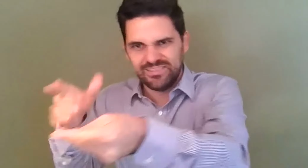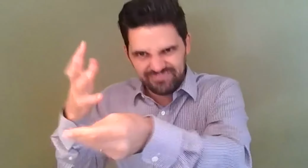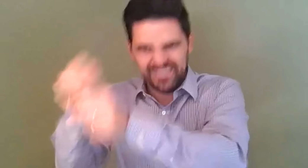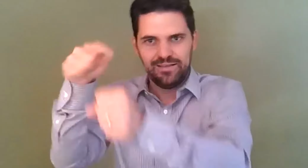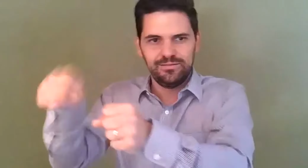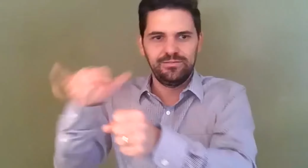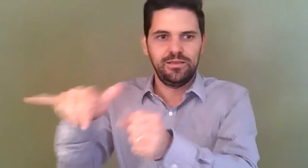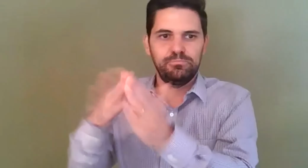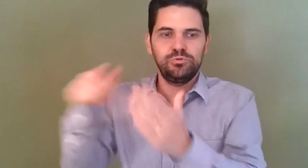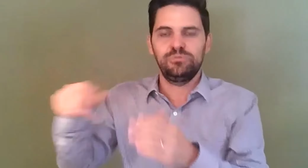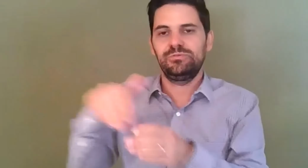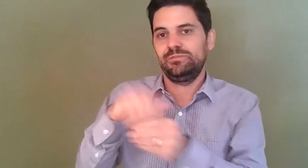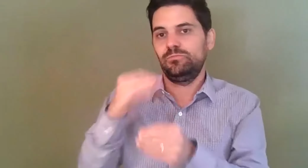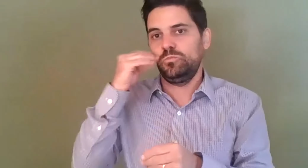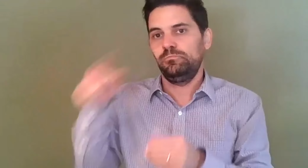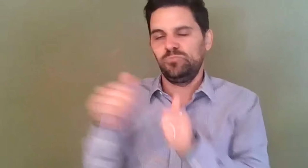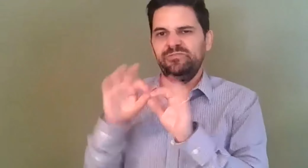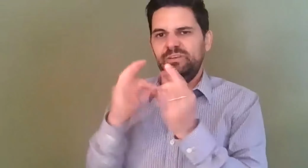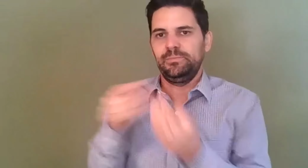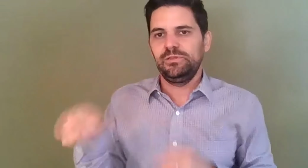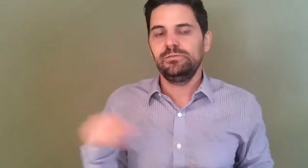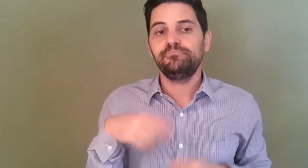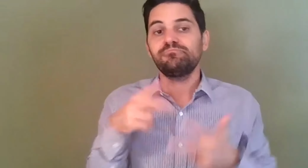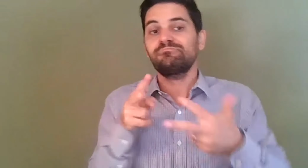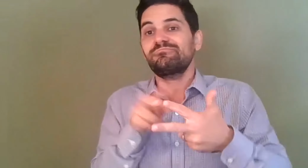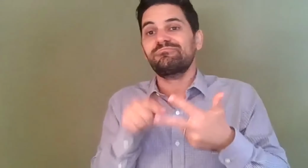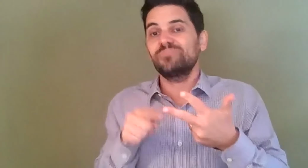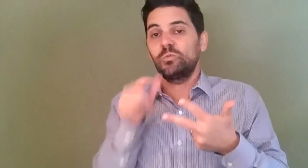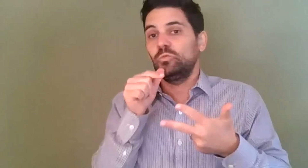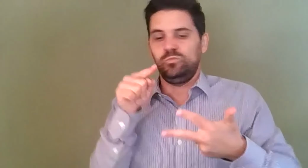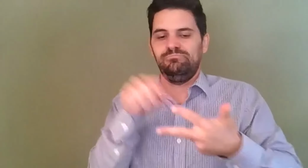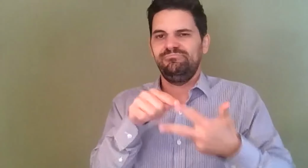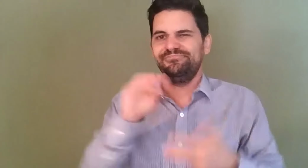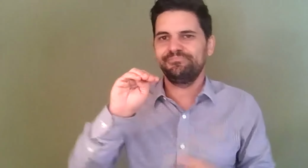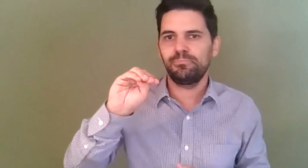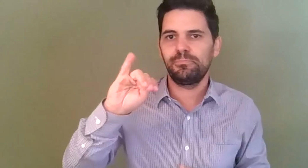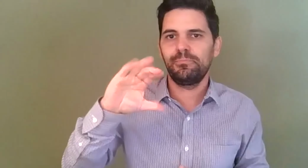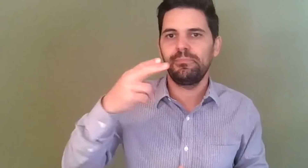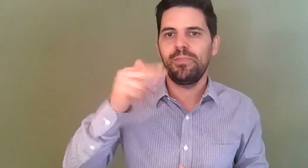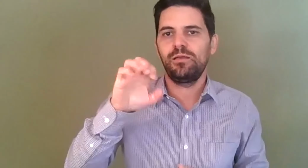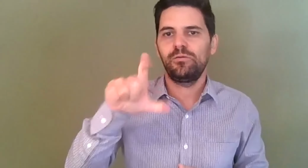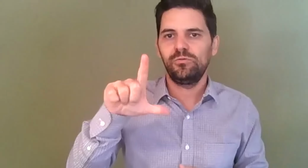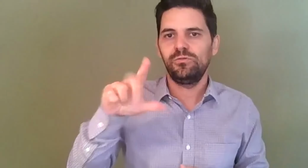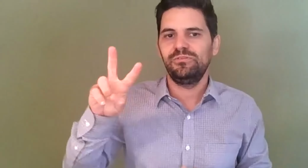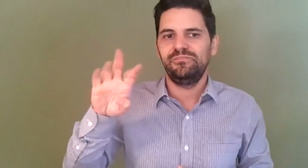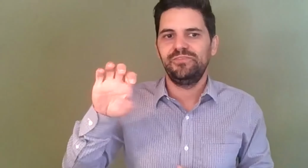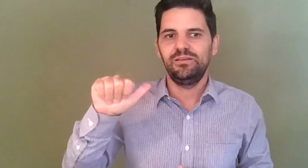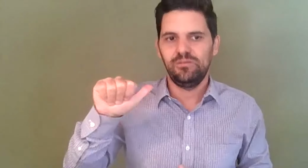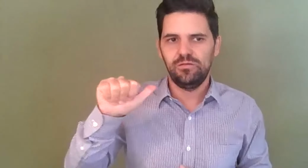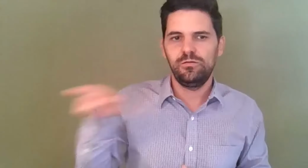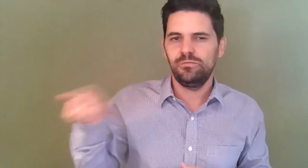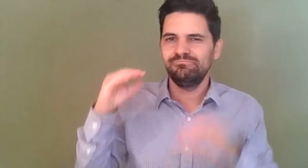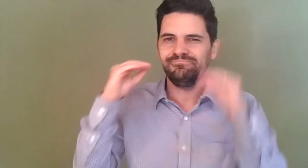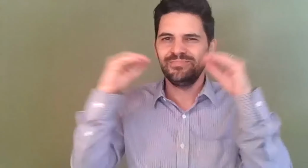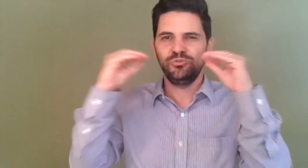all the deaf children, get the access they need and their families through these books. One of them is